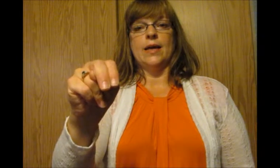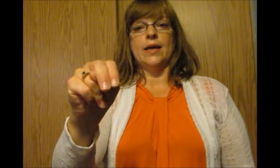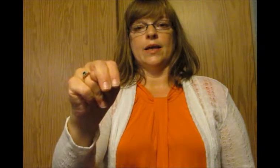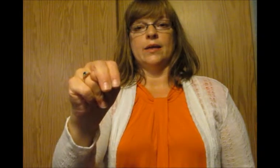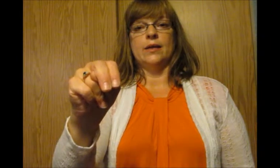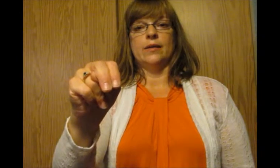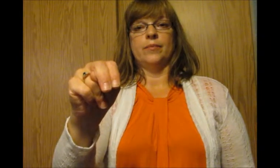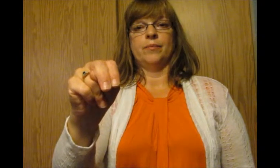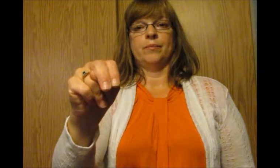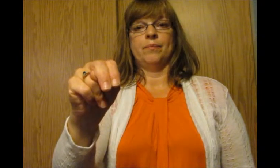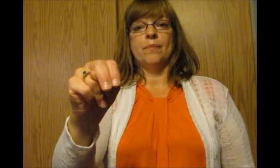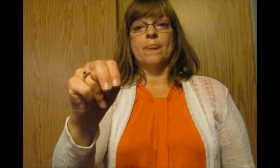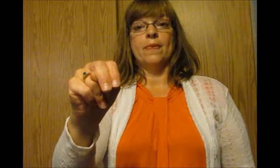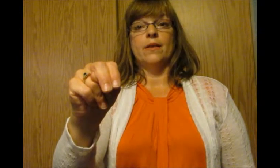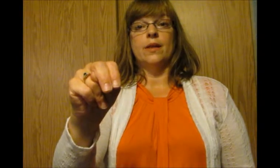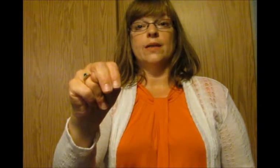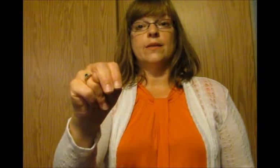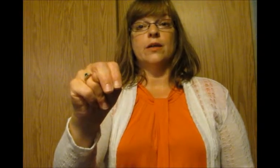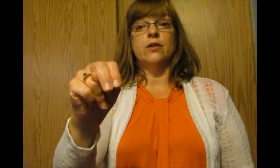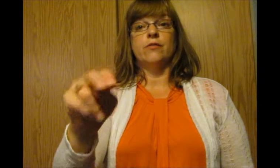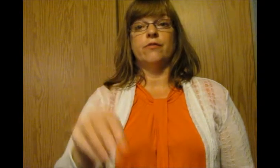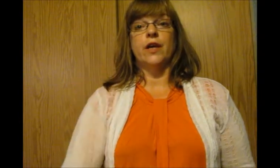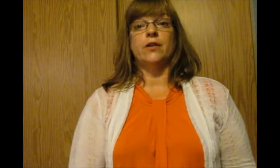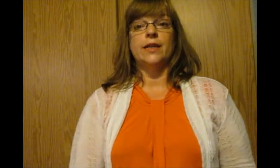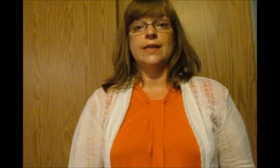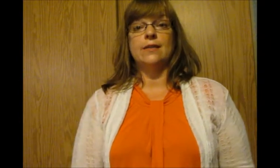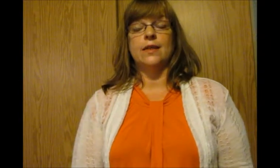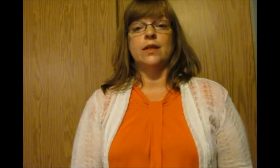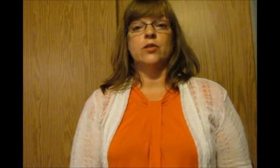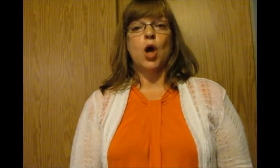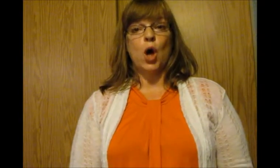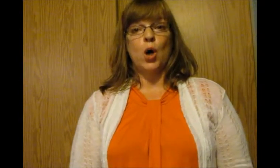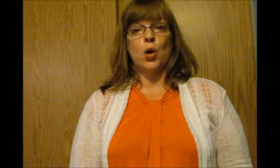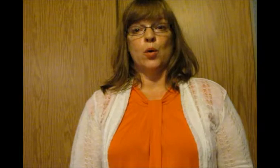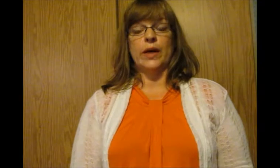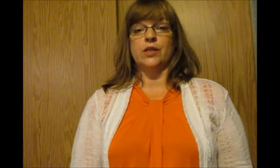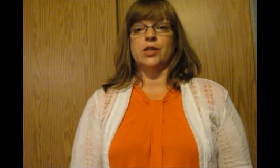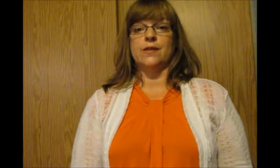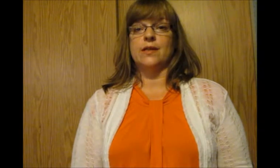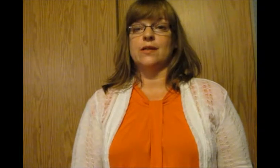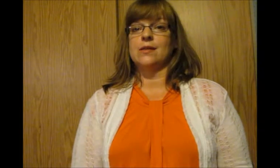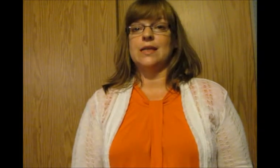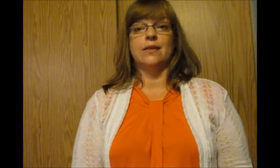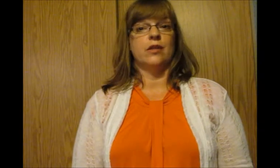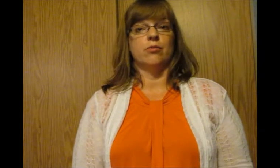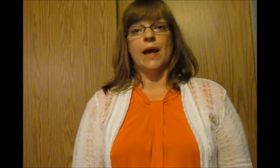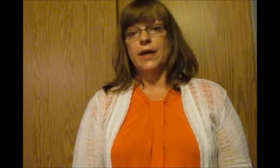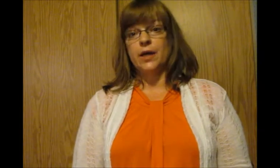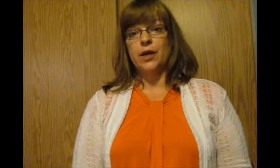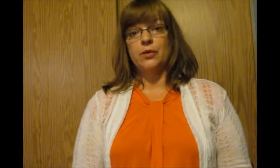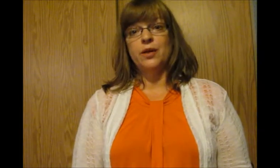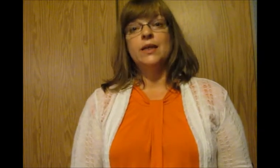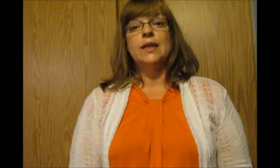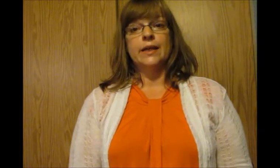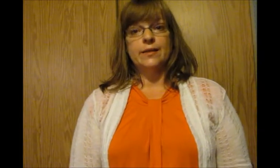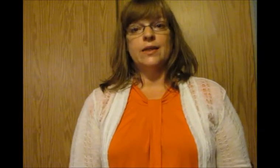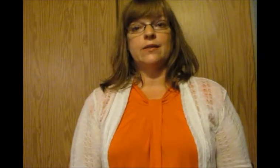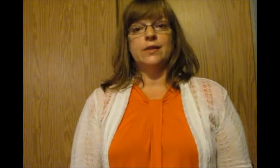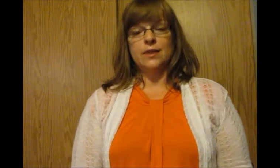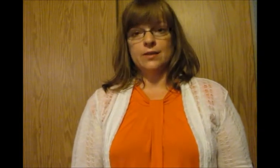N. The next letter is very easy. It's O, and just as it's easy to write an O, it's easy to